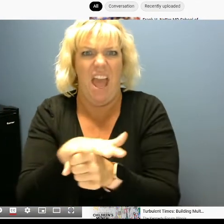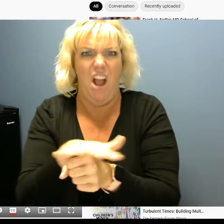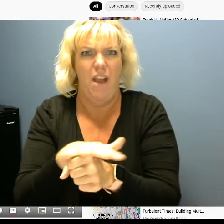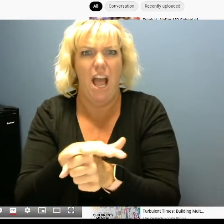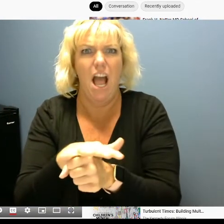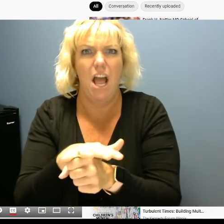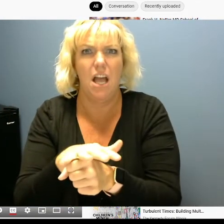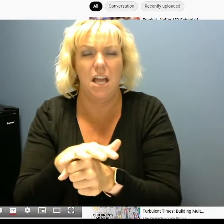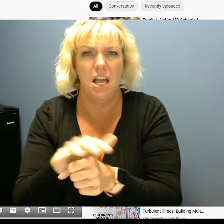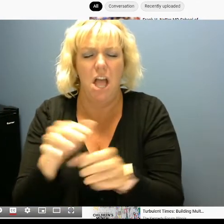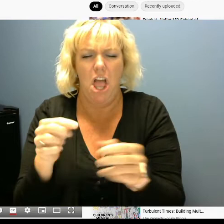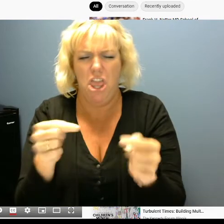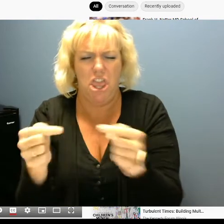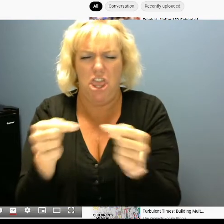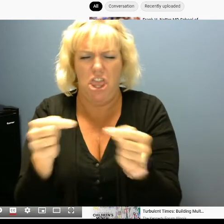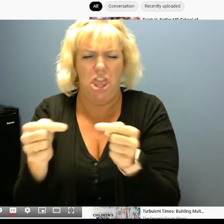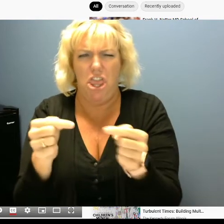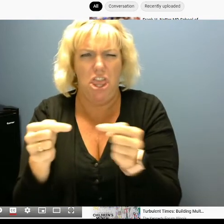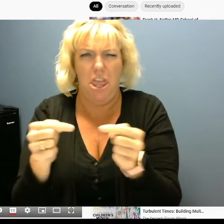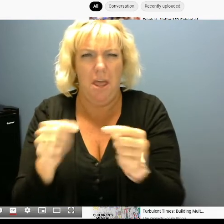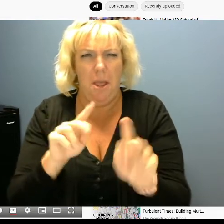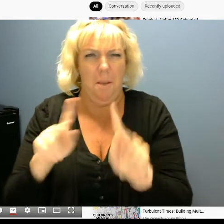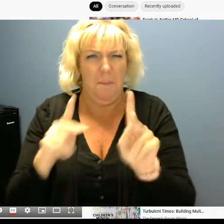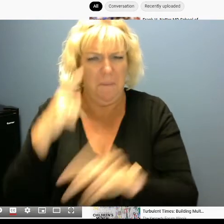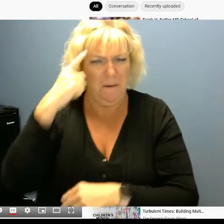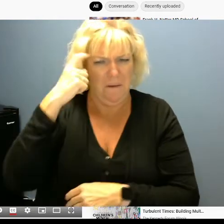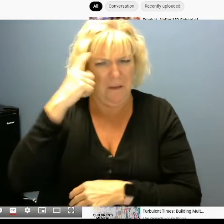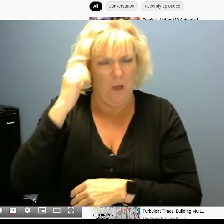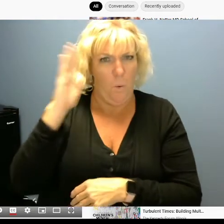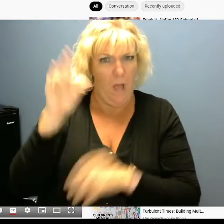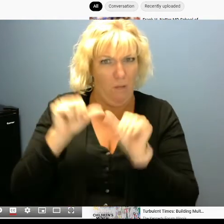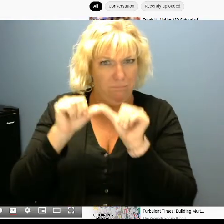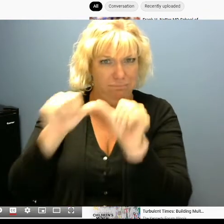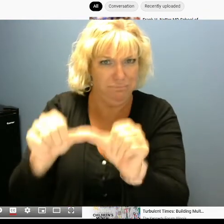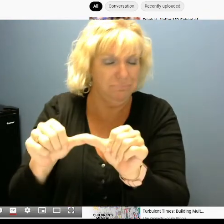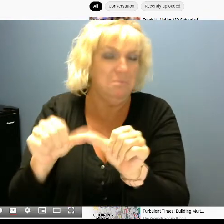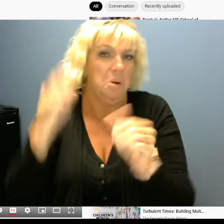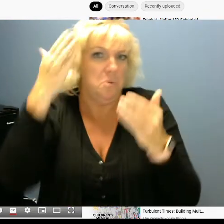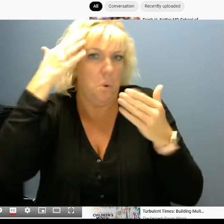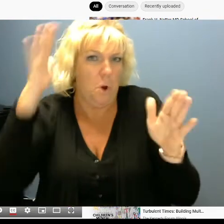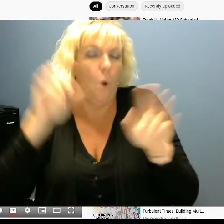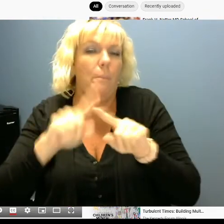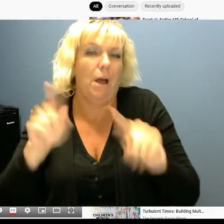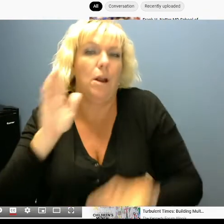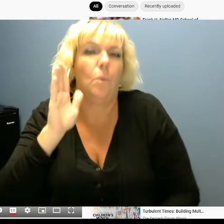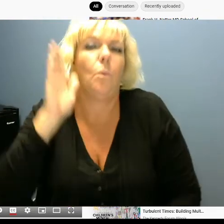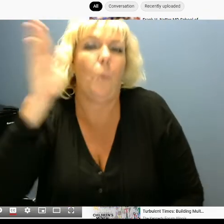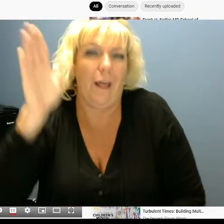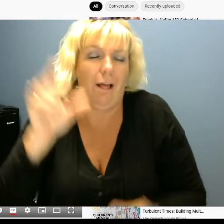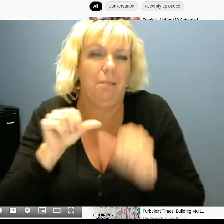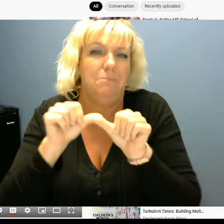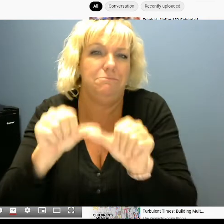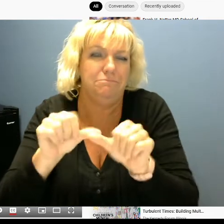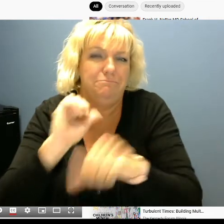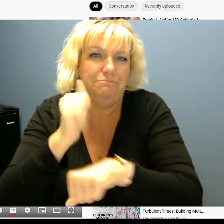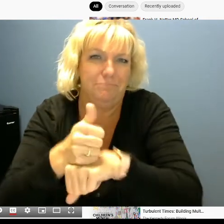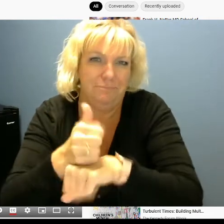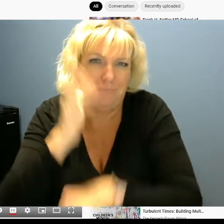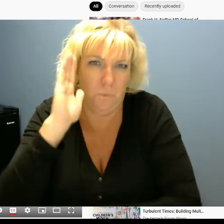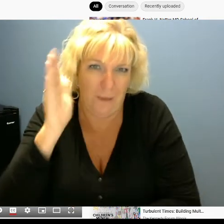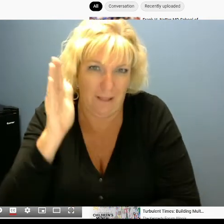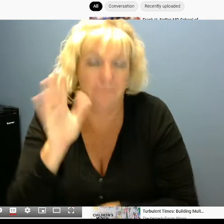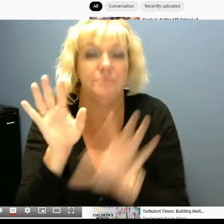permanent. It's not very clear that that's going to work initially. So your key terms here that you want to look